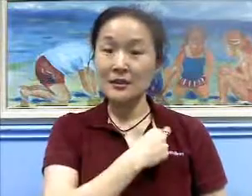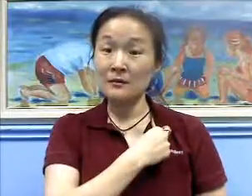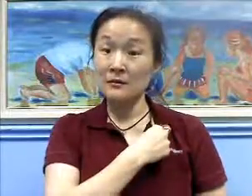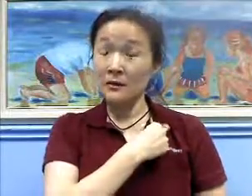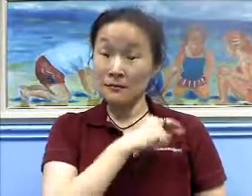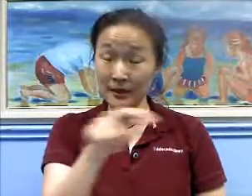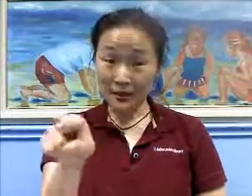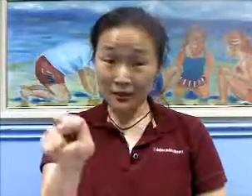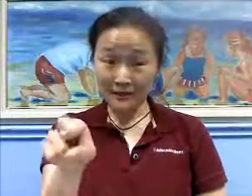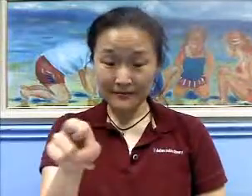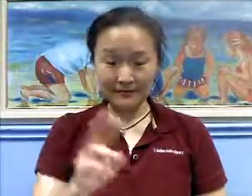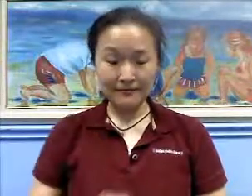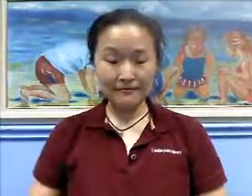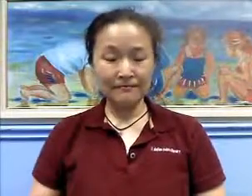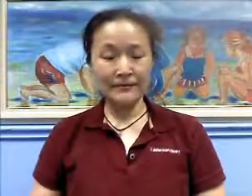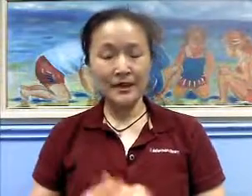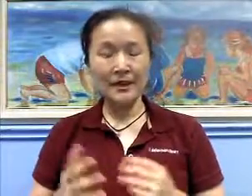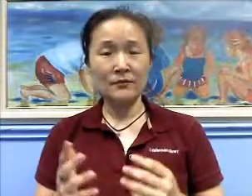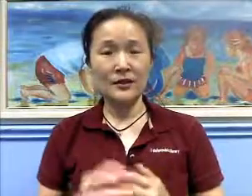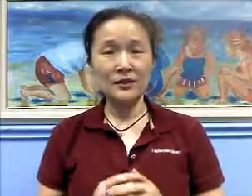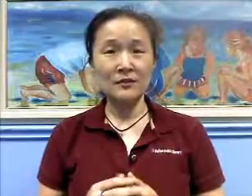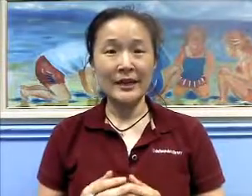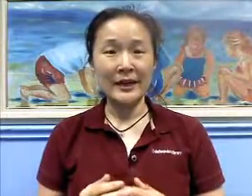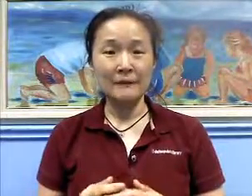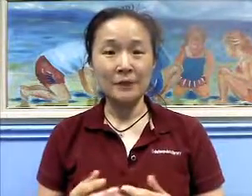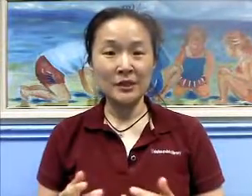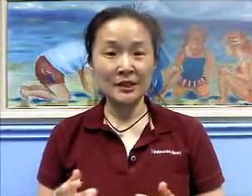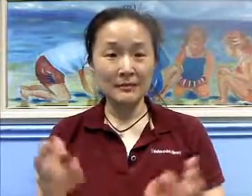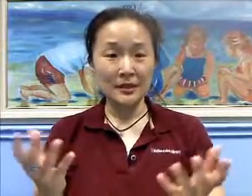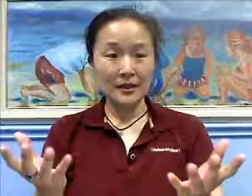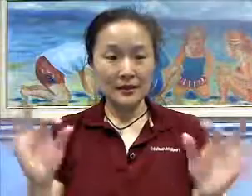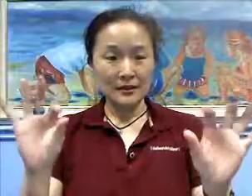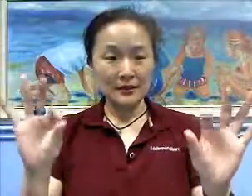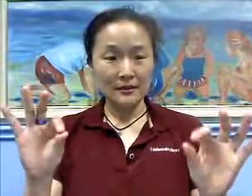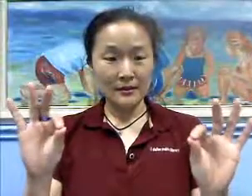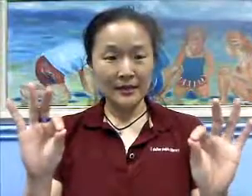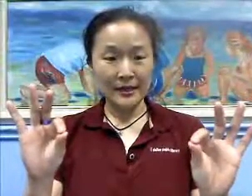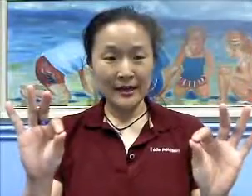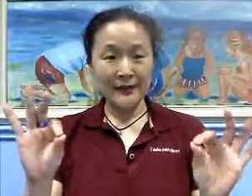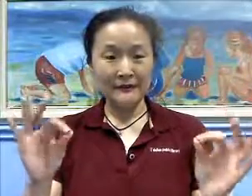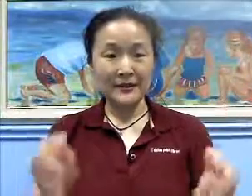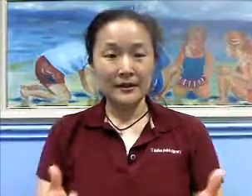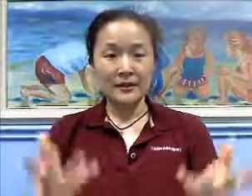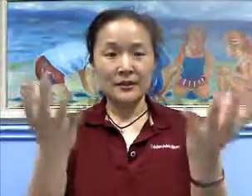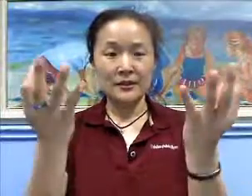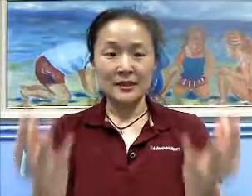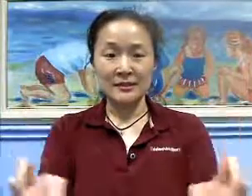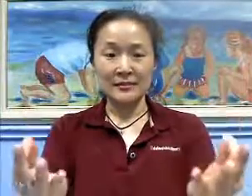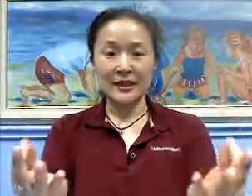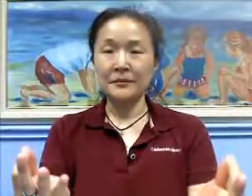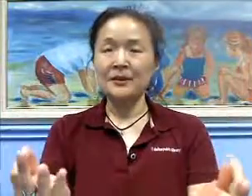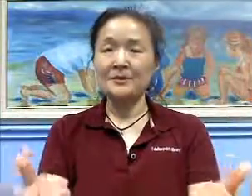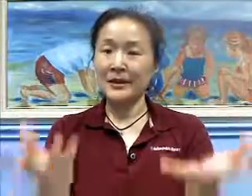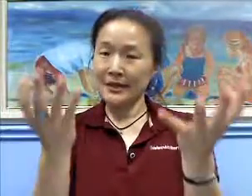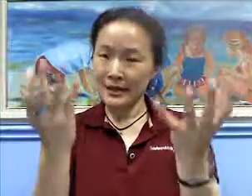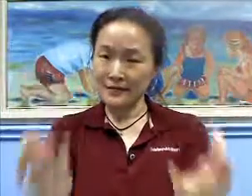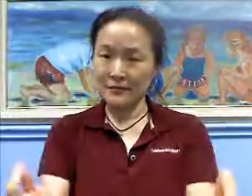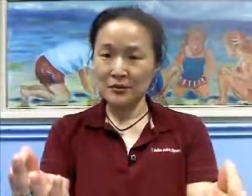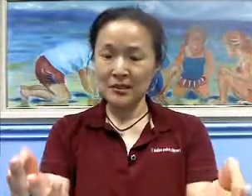so religion. And religion we have Buddhism. Take an F and just like Buddhist meditating,